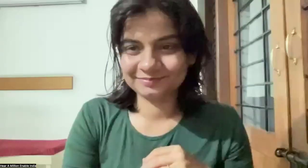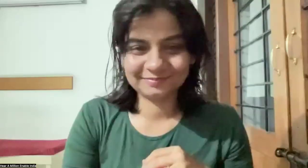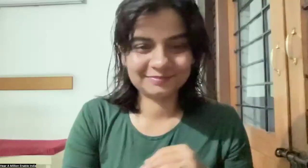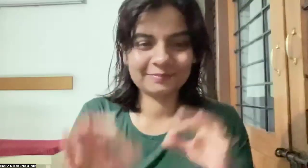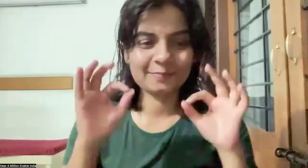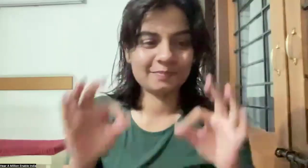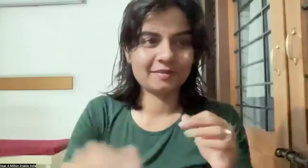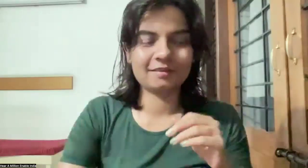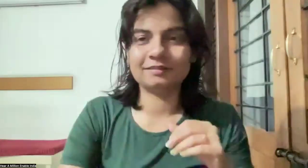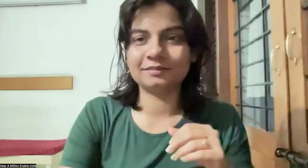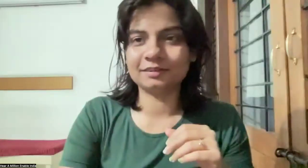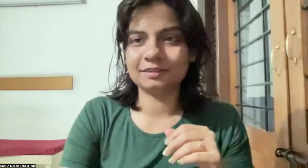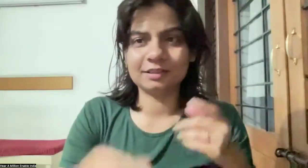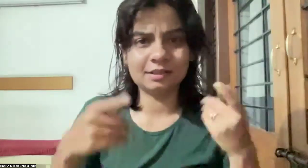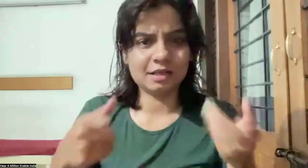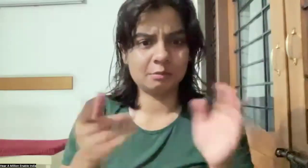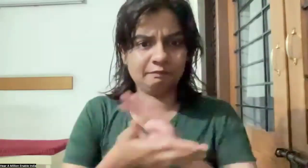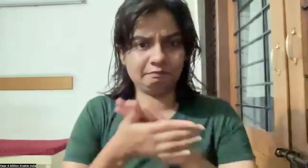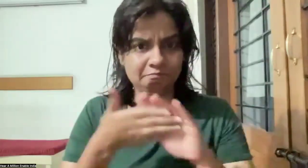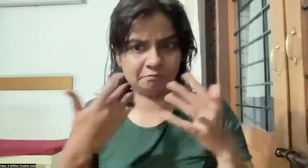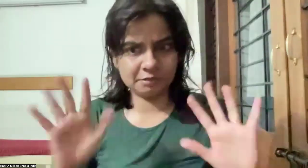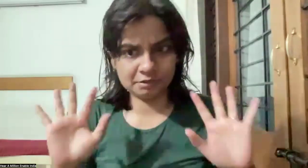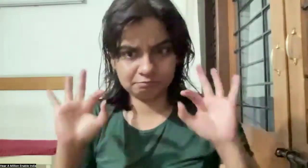going to succeed it.